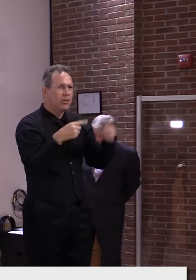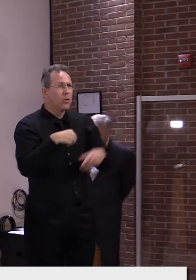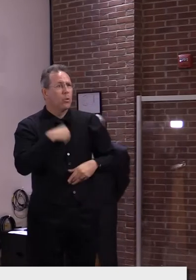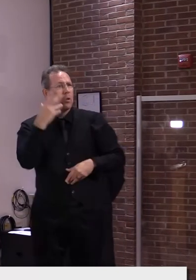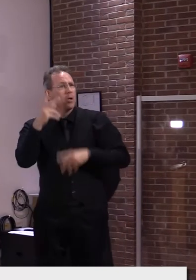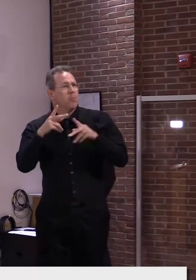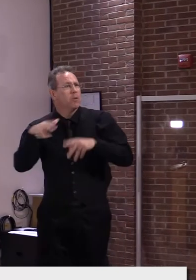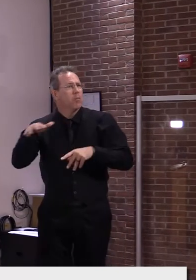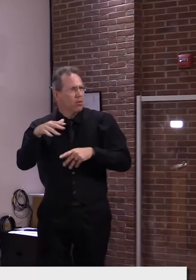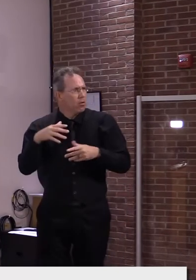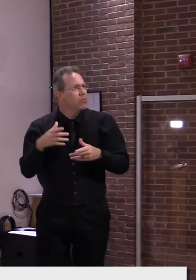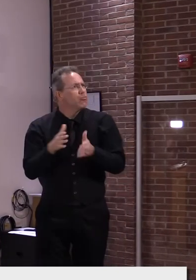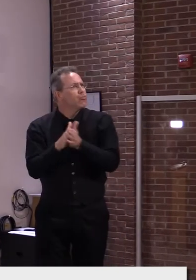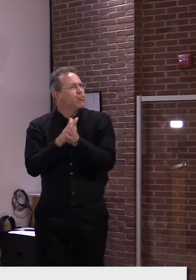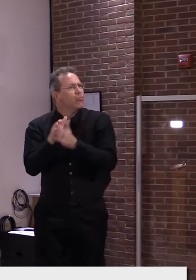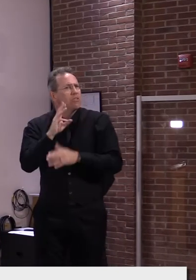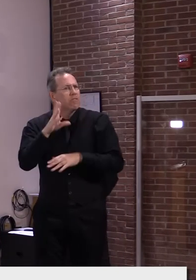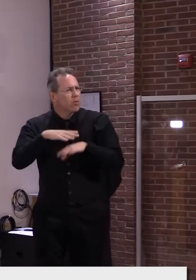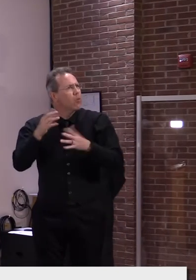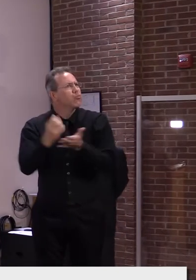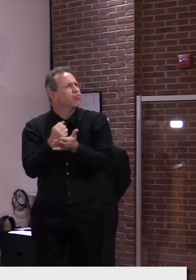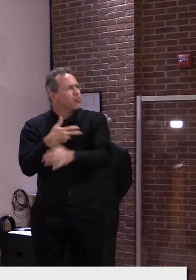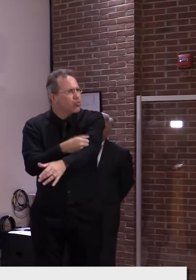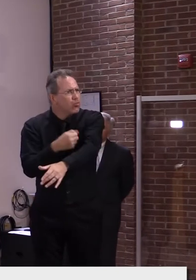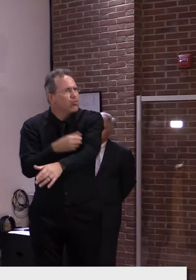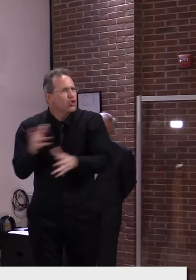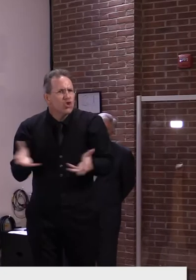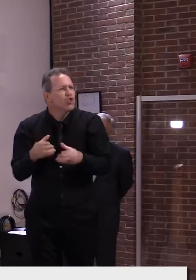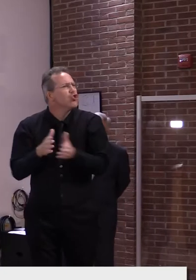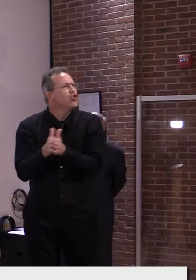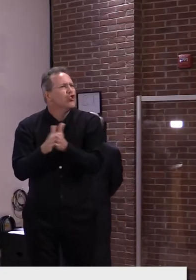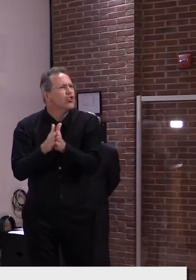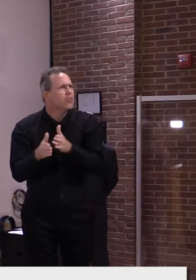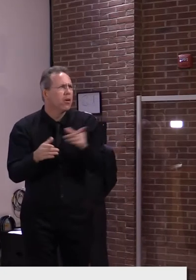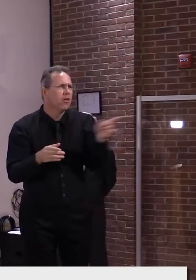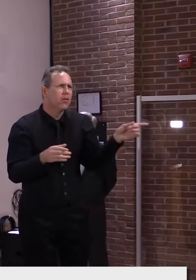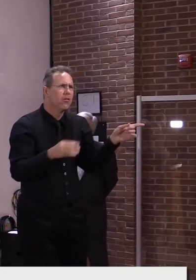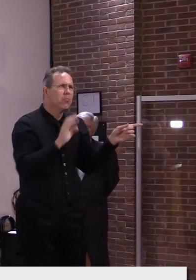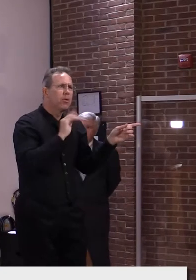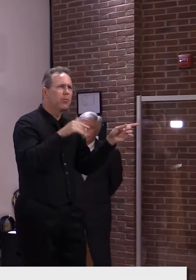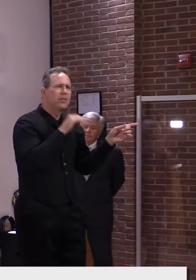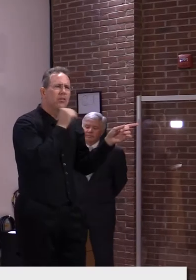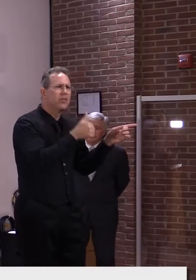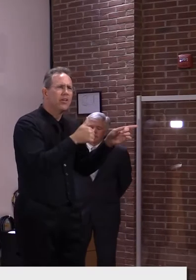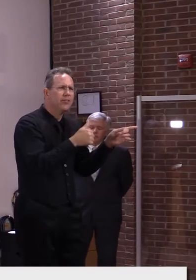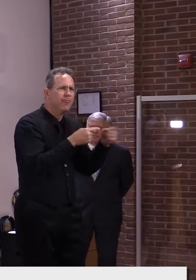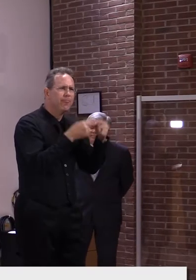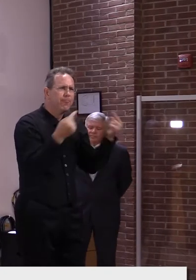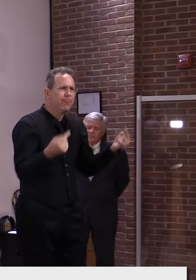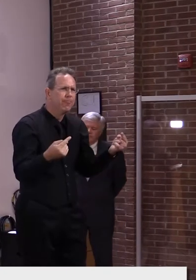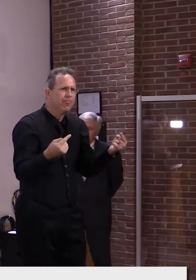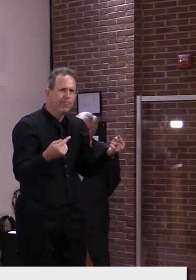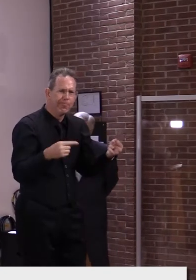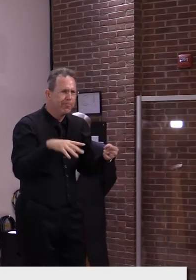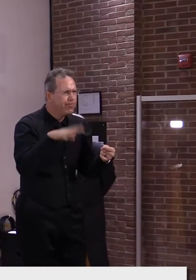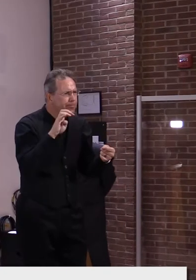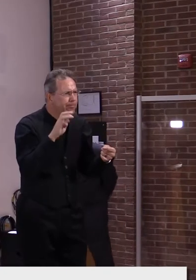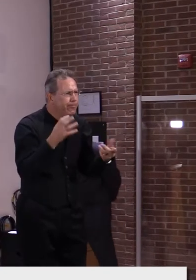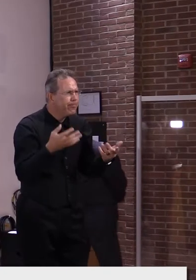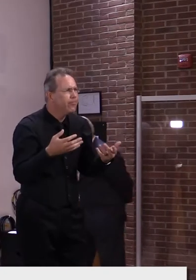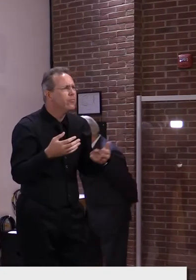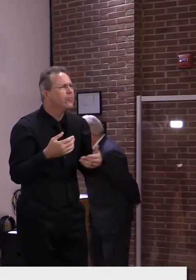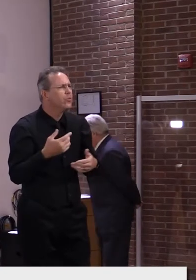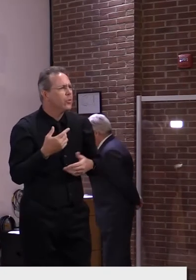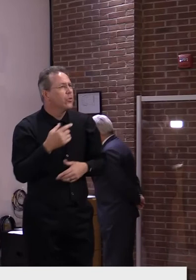obviously we're pushing way over 95% of over 65